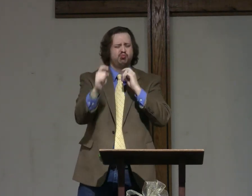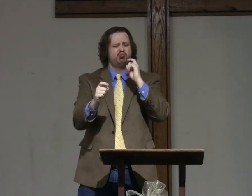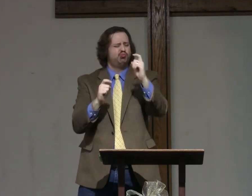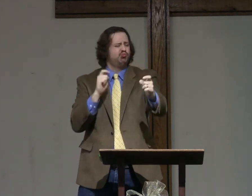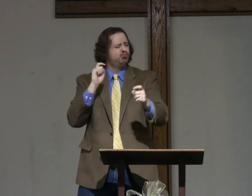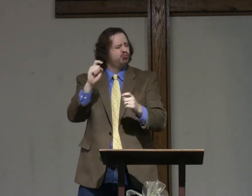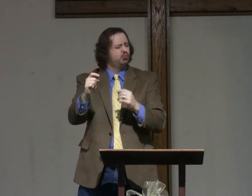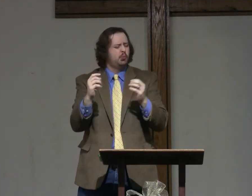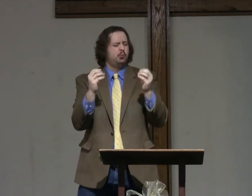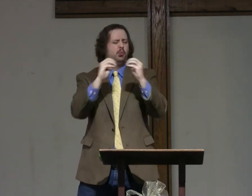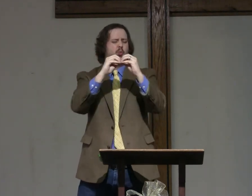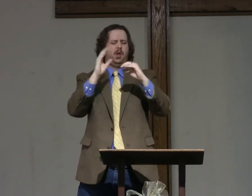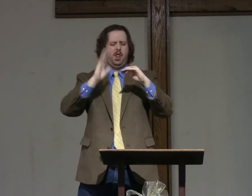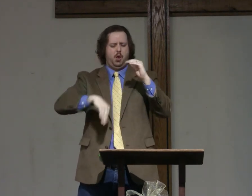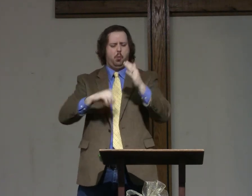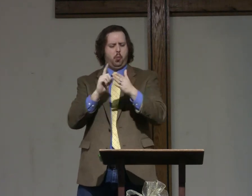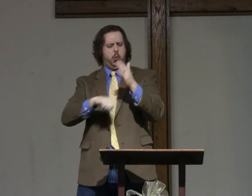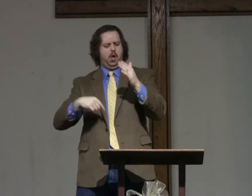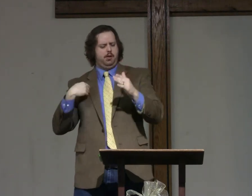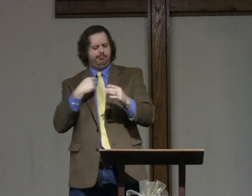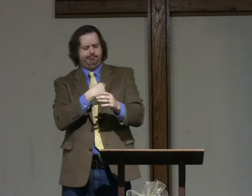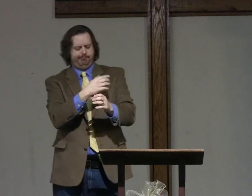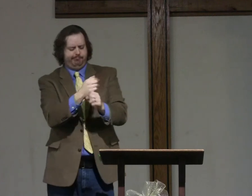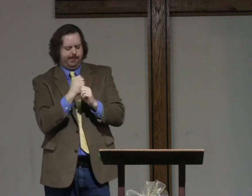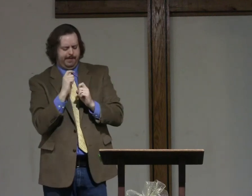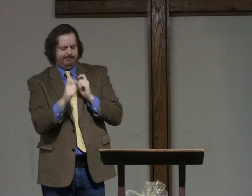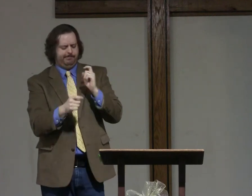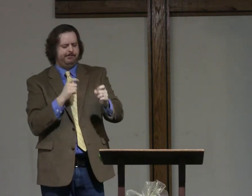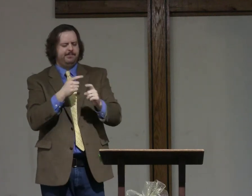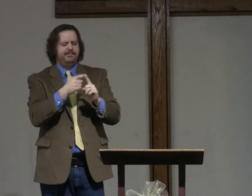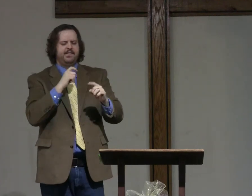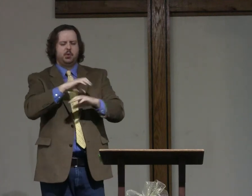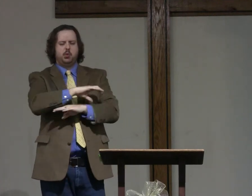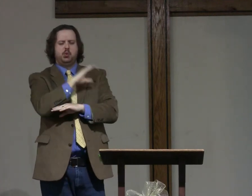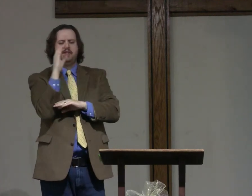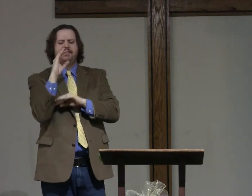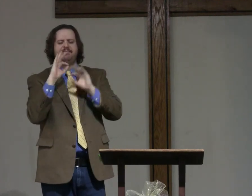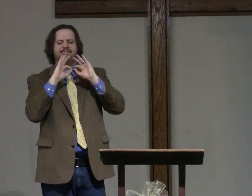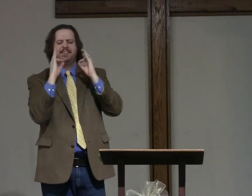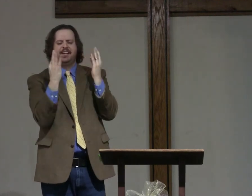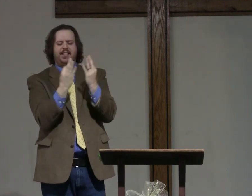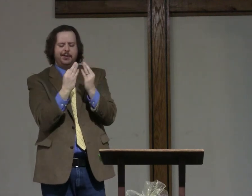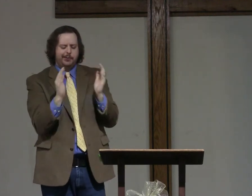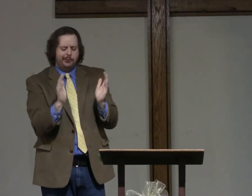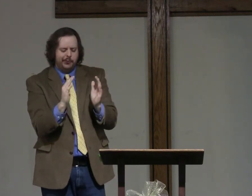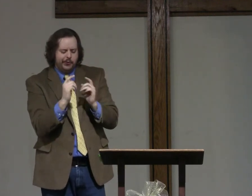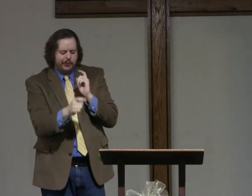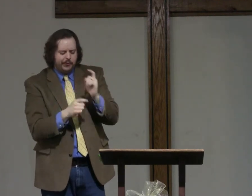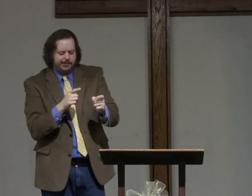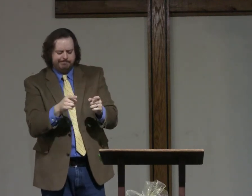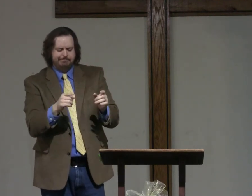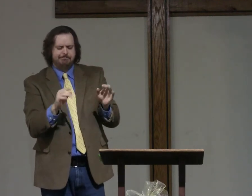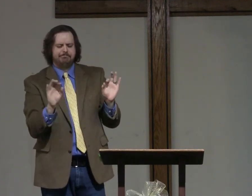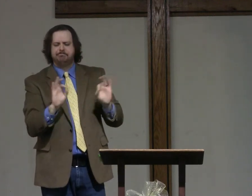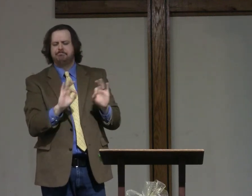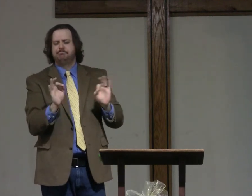He has freedom. He has greater gifts than we will ever get for our family for Christmas.